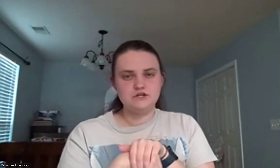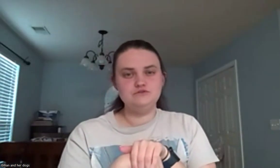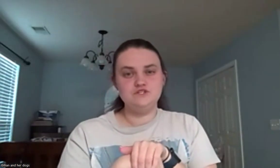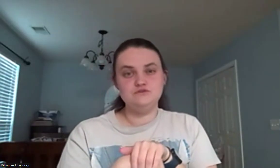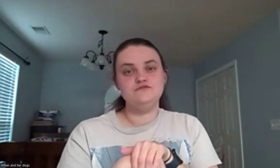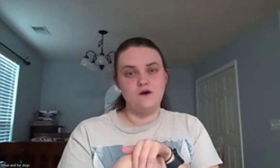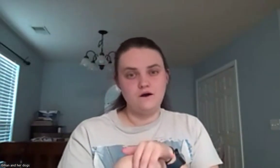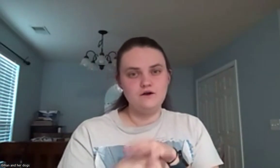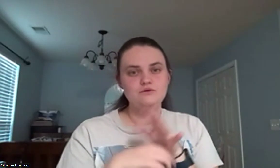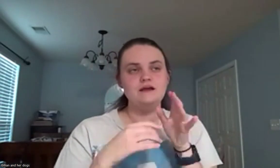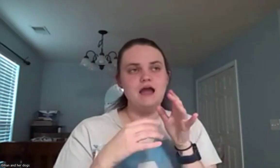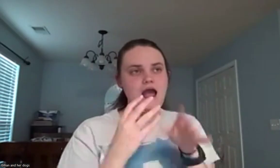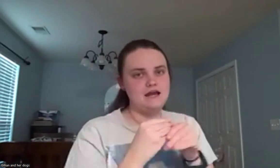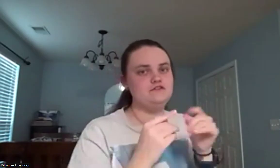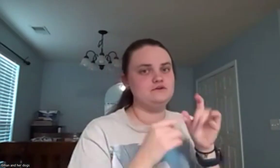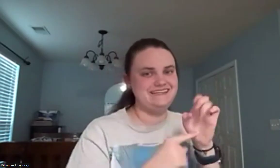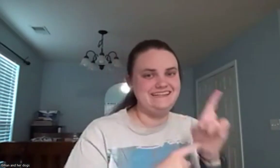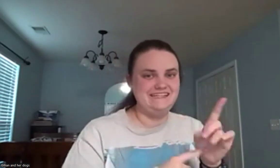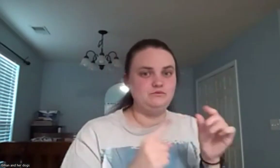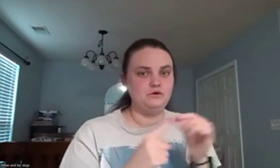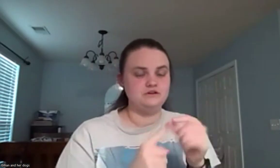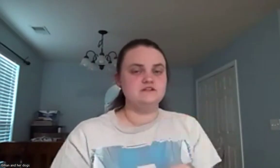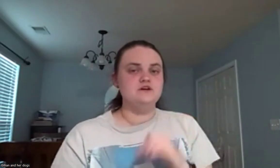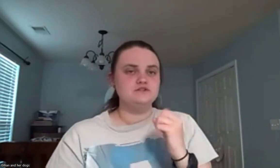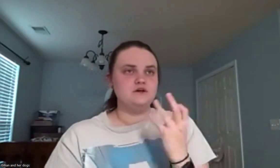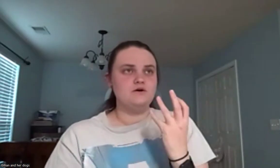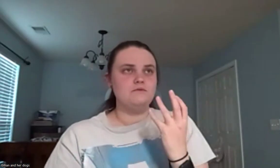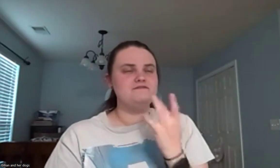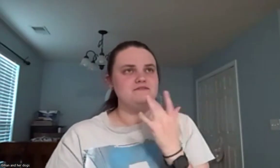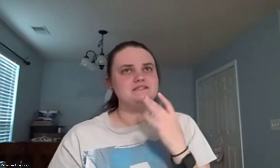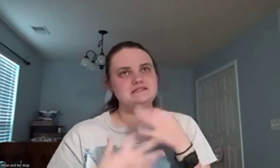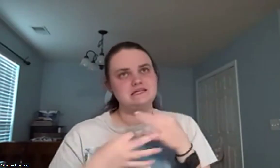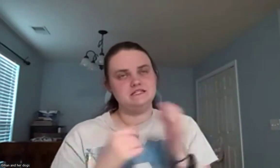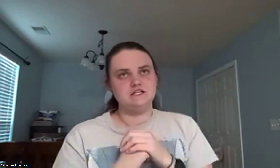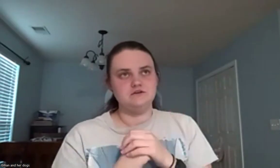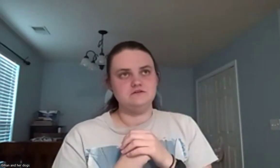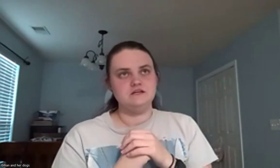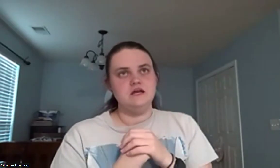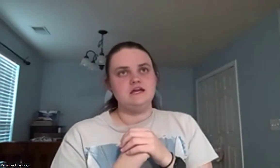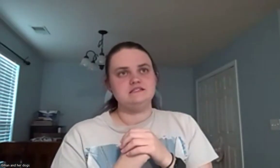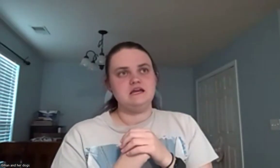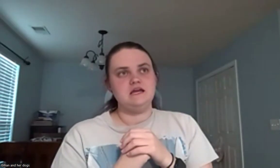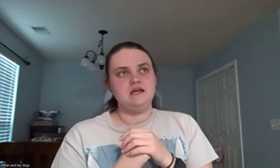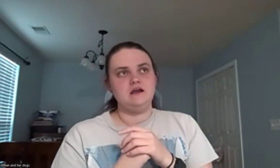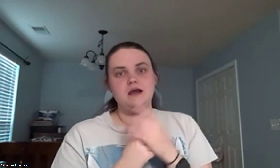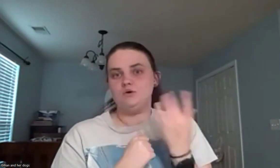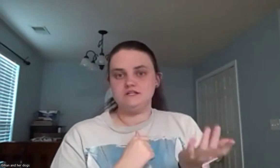you do follow adding those ED words. So my favorite sentence to use is saying, I'm going to the